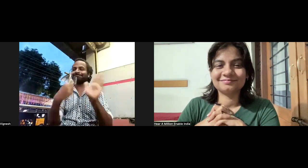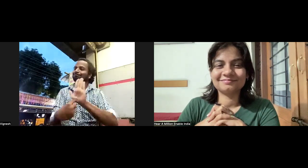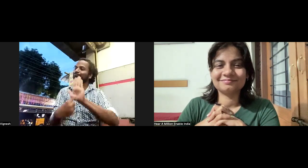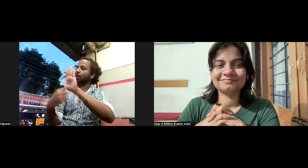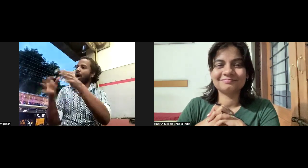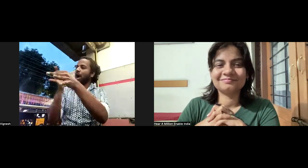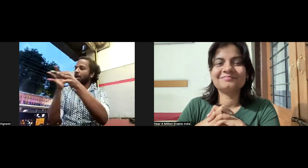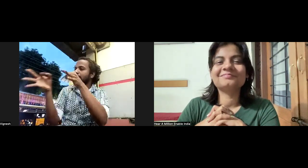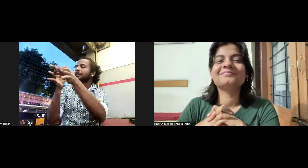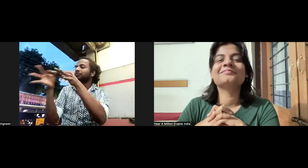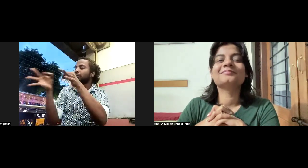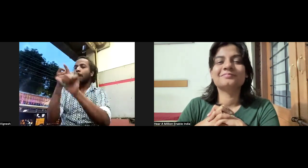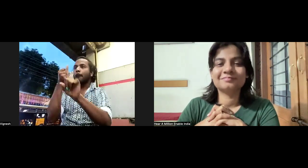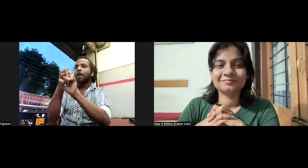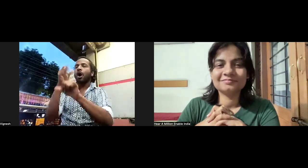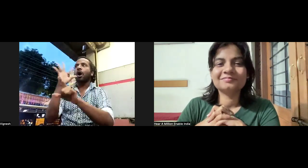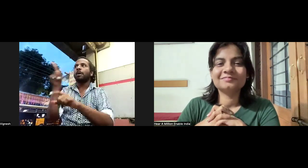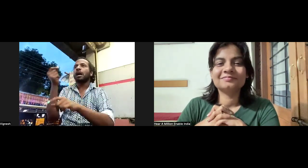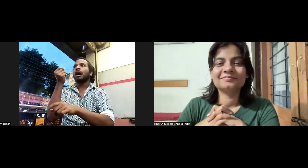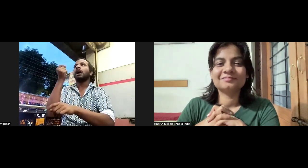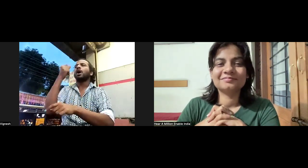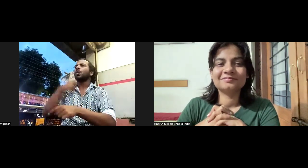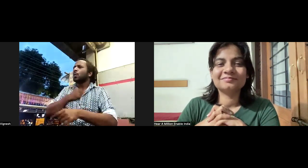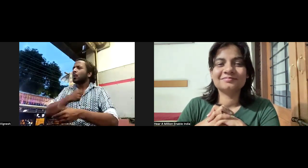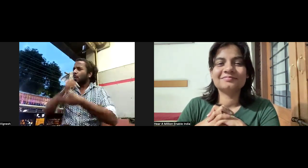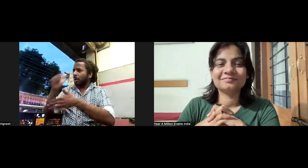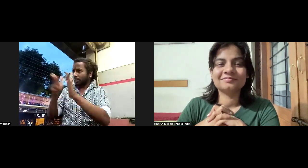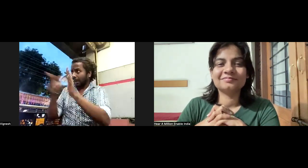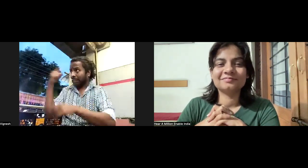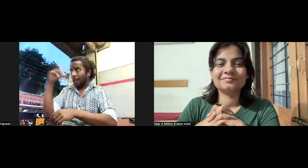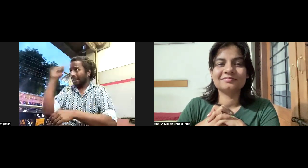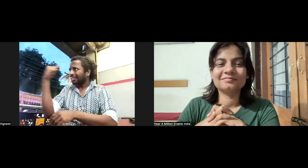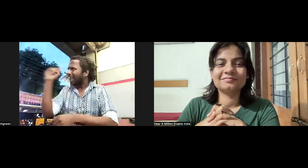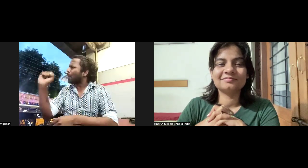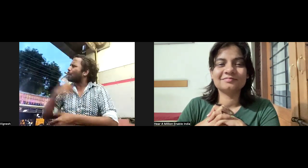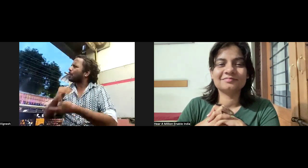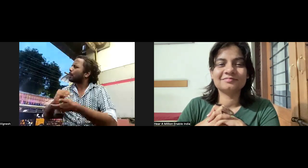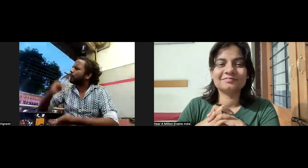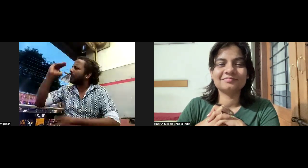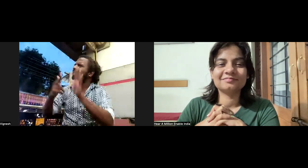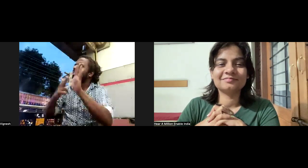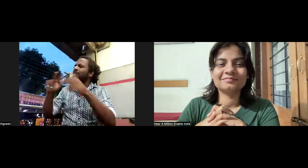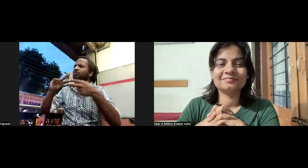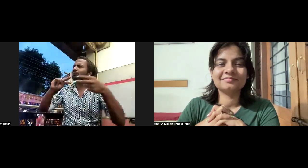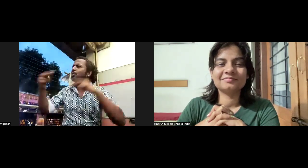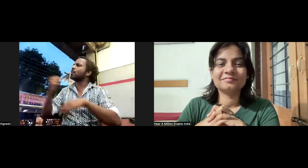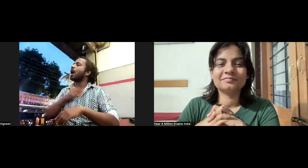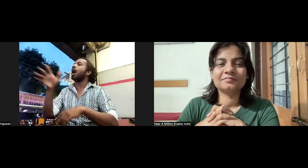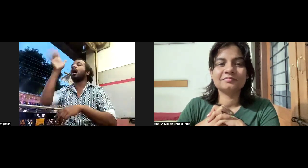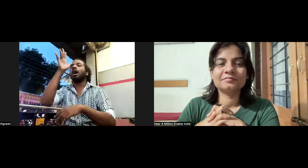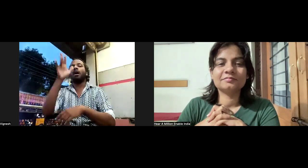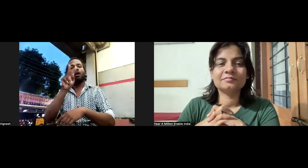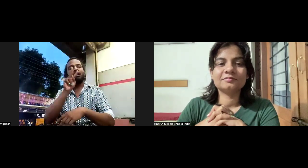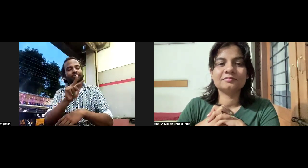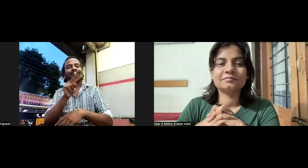as across when I wanted to dress as a makeup